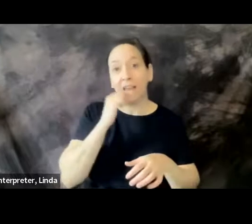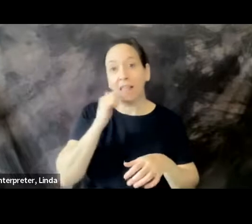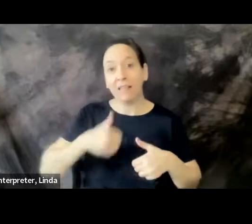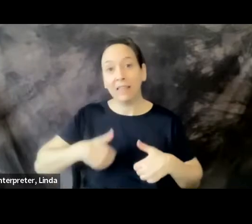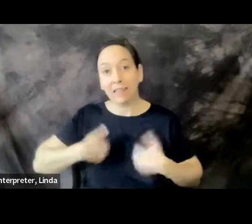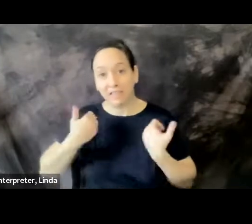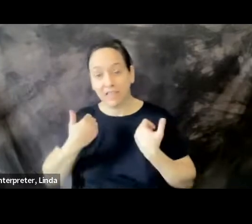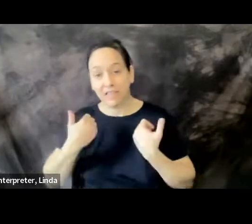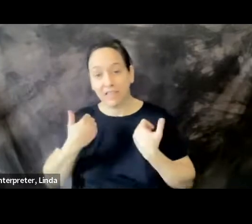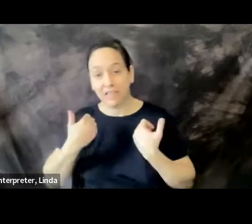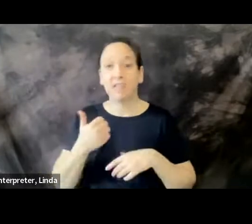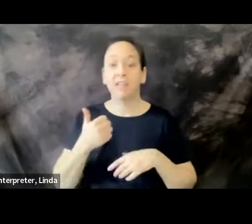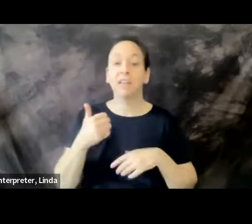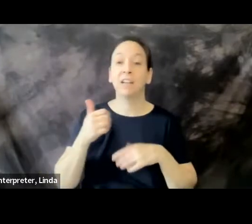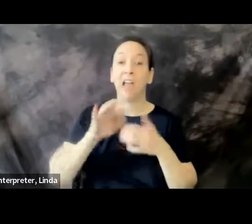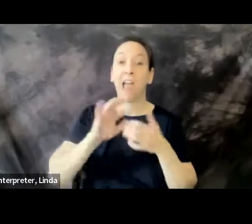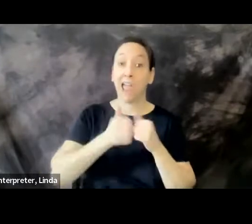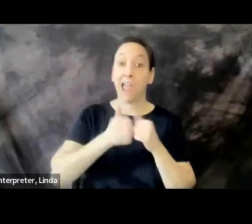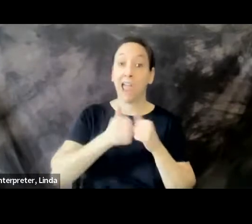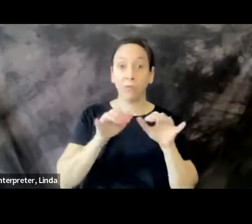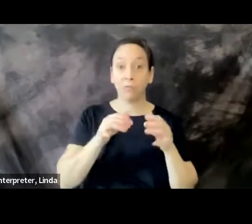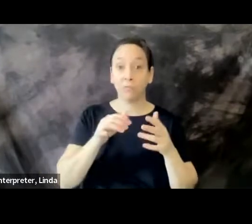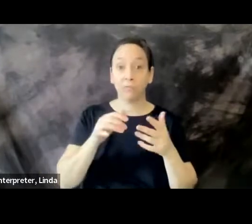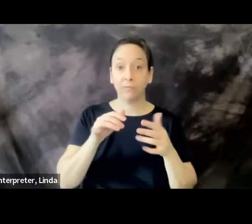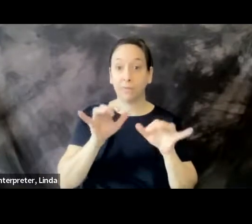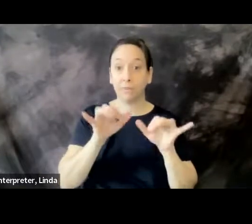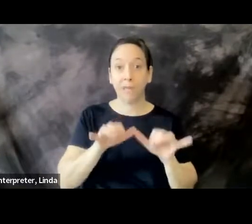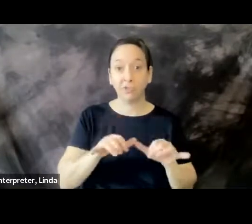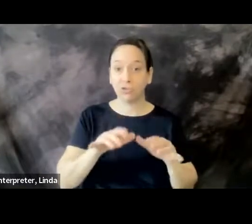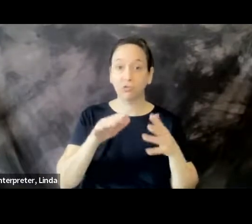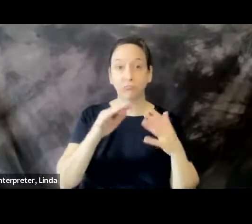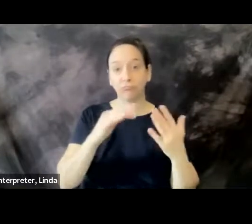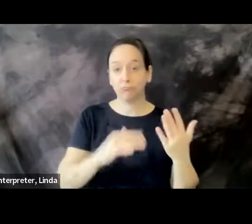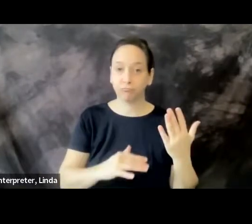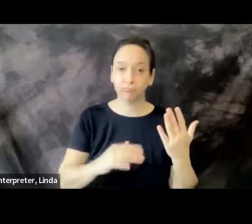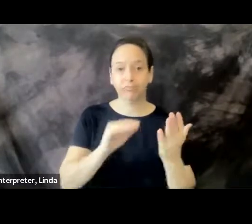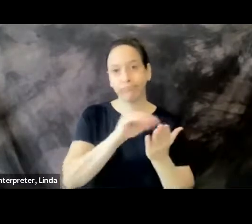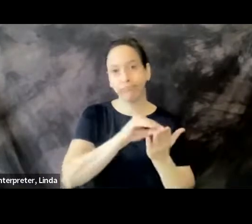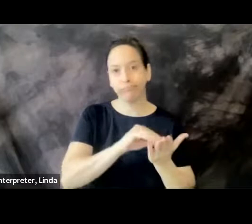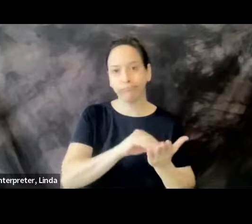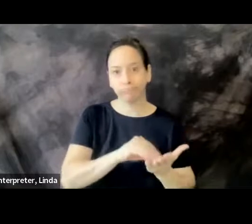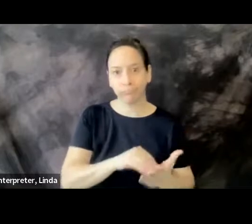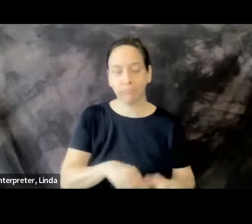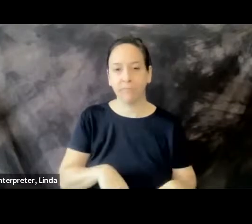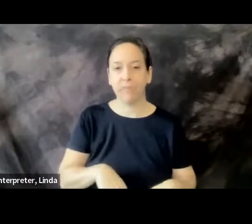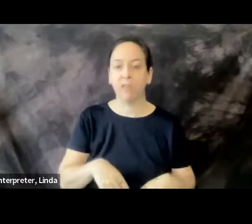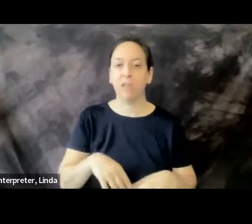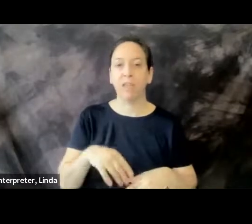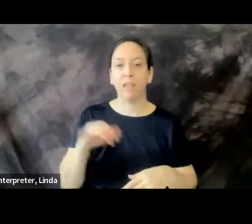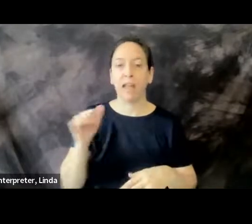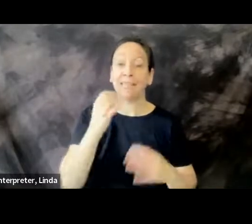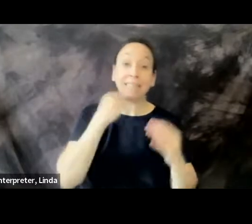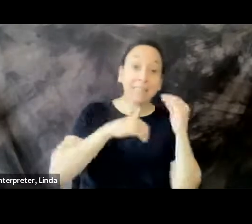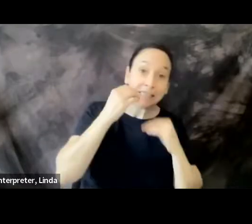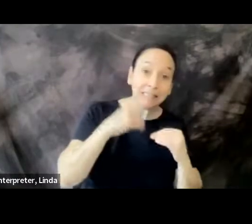your instrumental activities of daily living, the IADLs, such as eating and bathing,